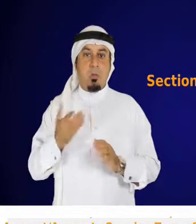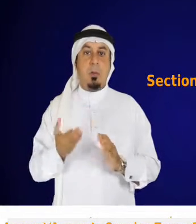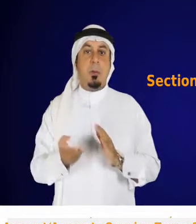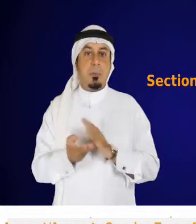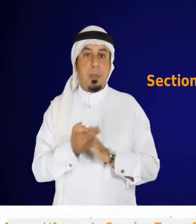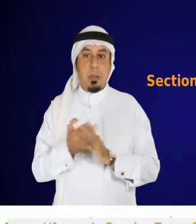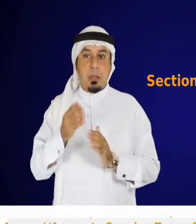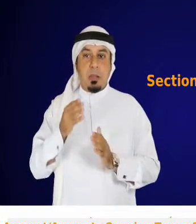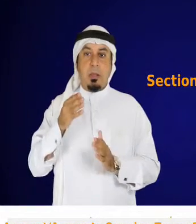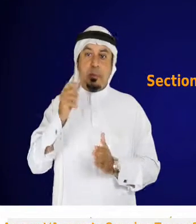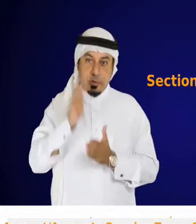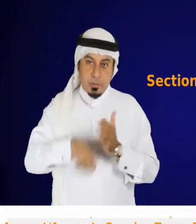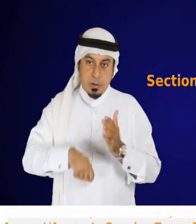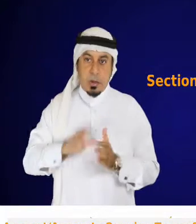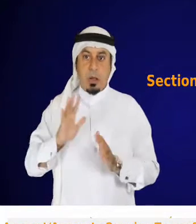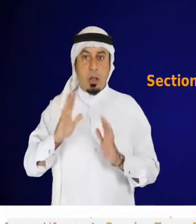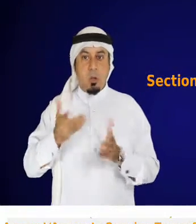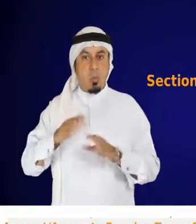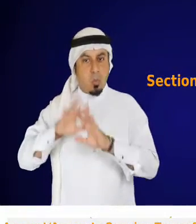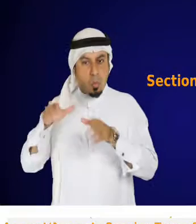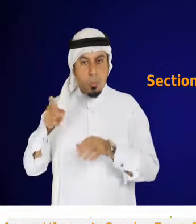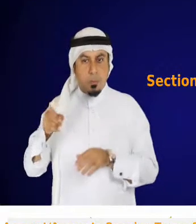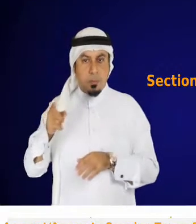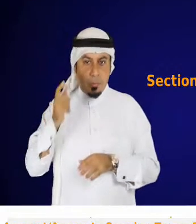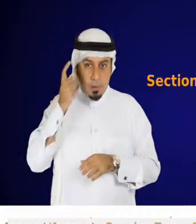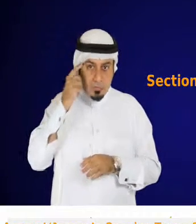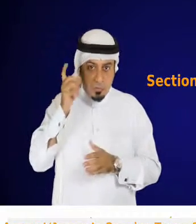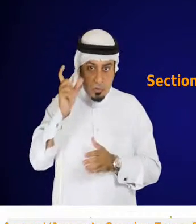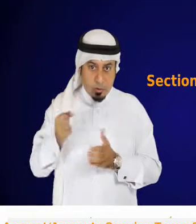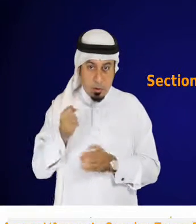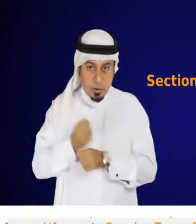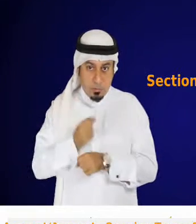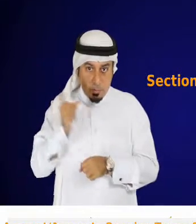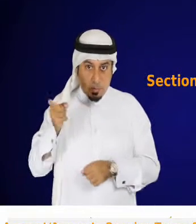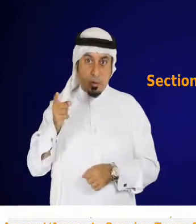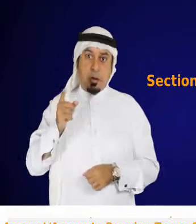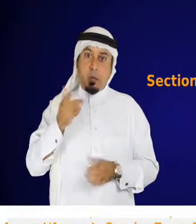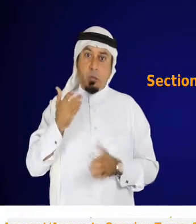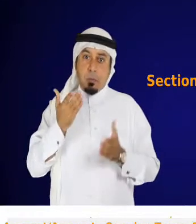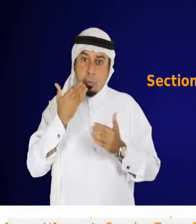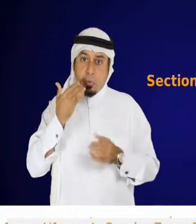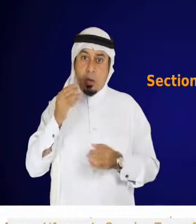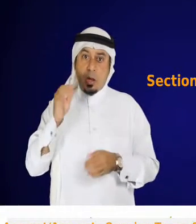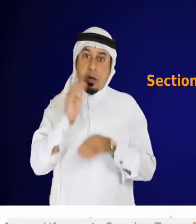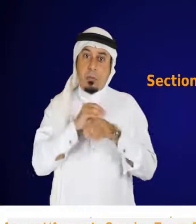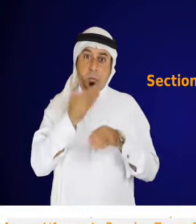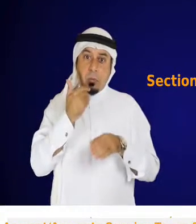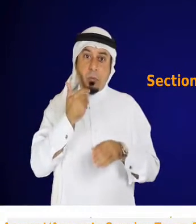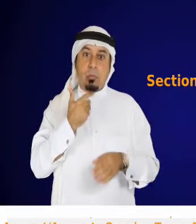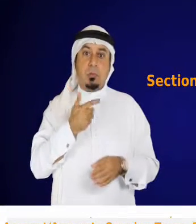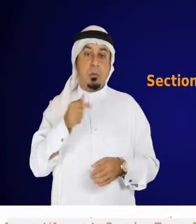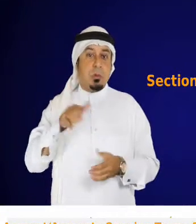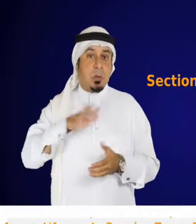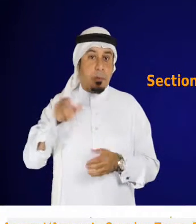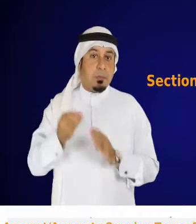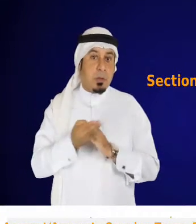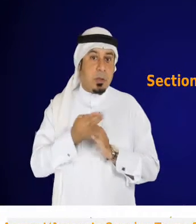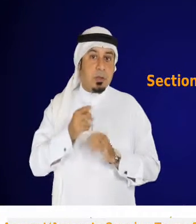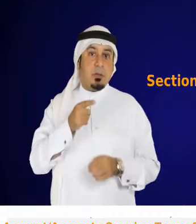credit card or both regardless of the customer is aware of such incident or not, enforce a duplicate card which he used in